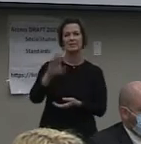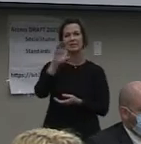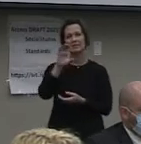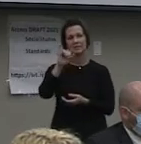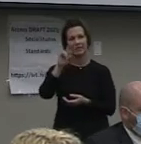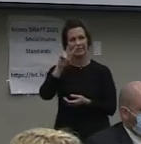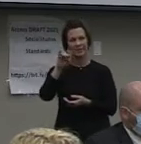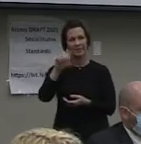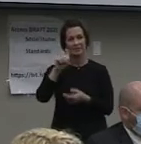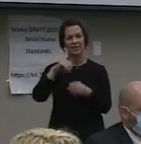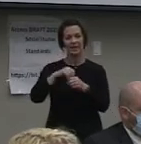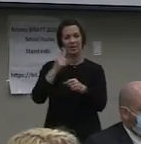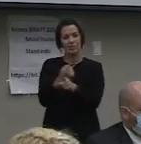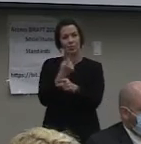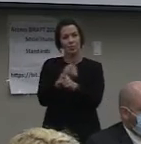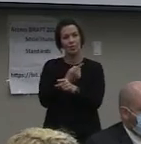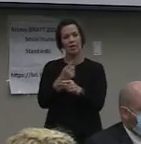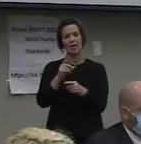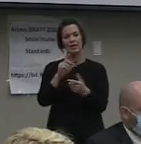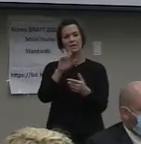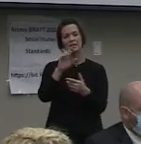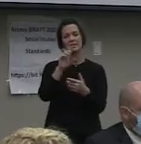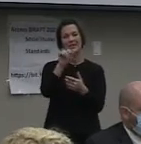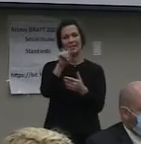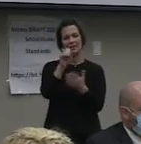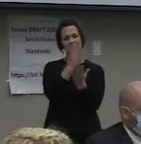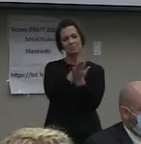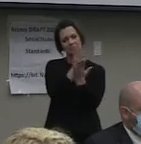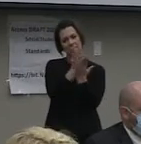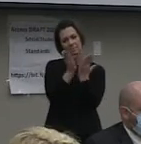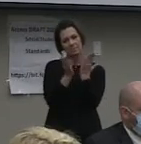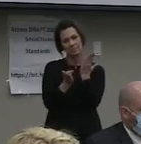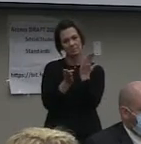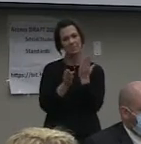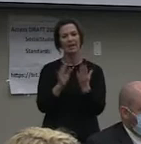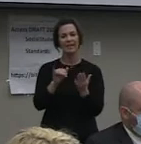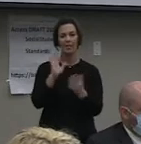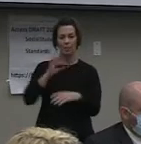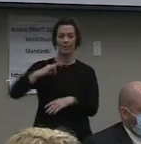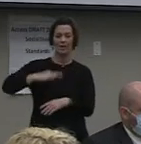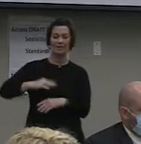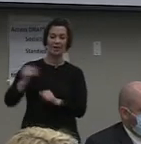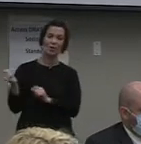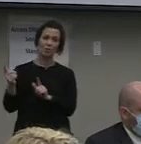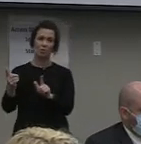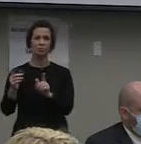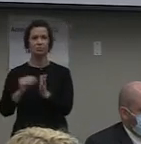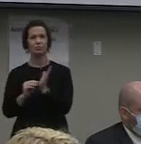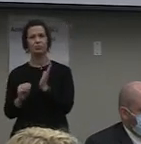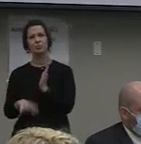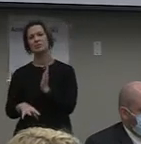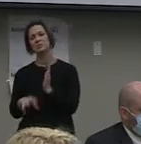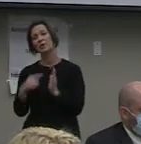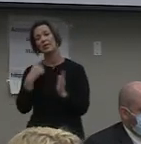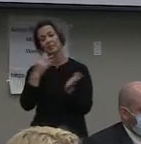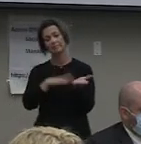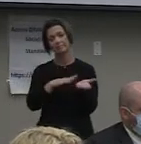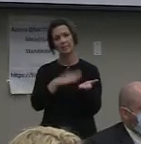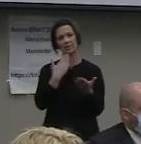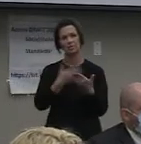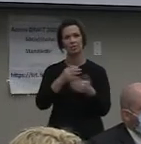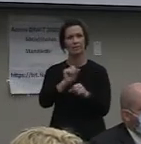a chronological order that I think in the long run will benefit all of our students. So I just want to say that the work groups have done a really good job with that.